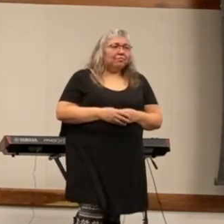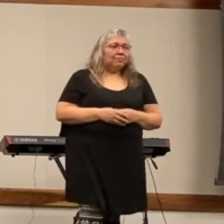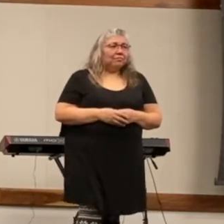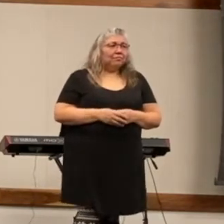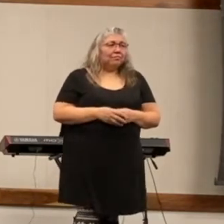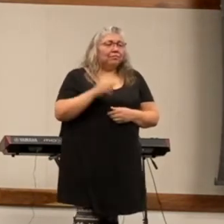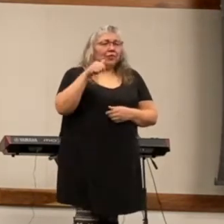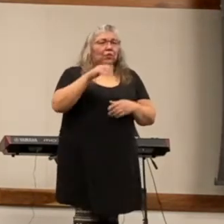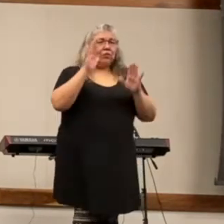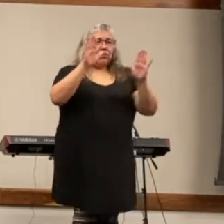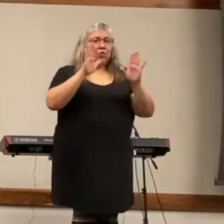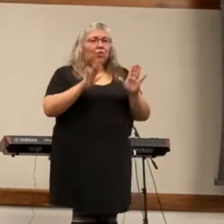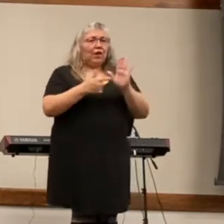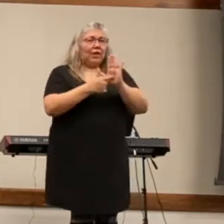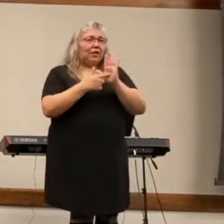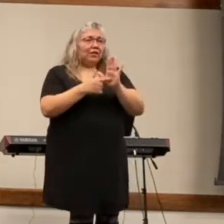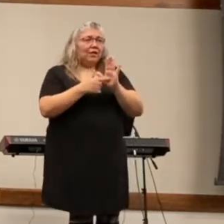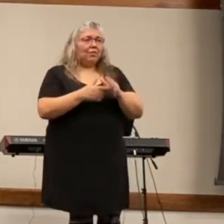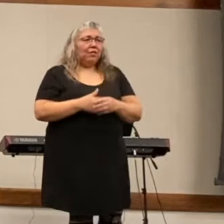It was a great example.